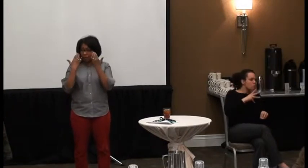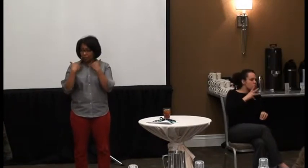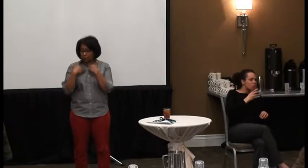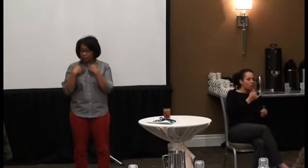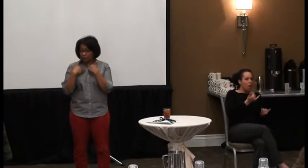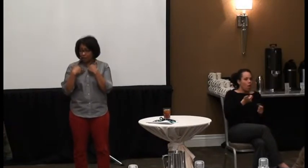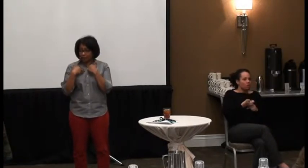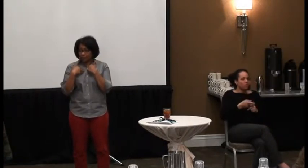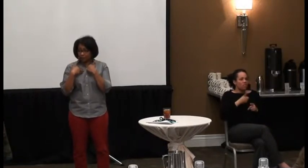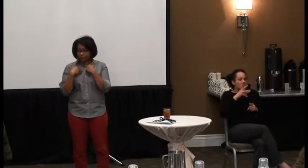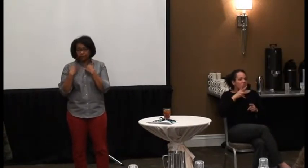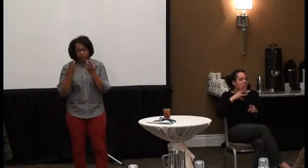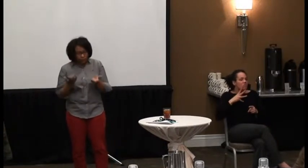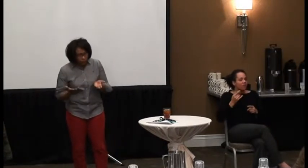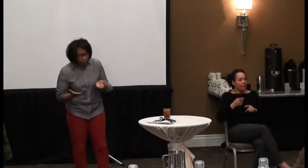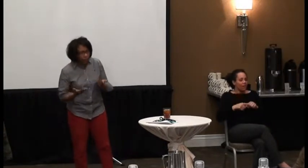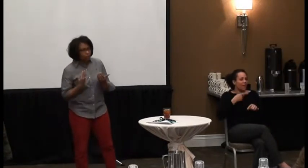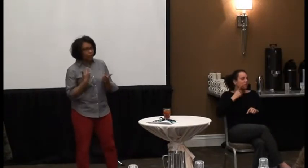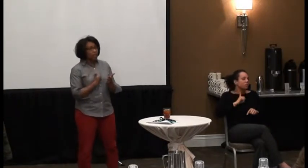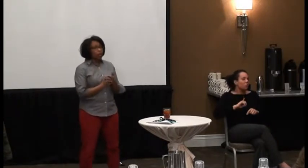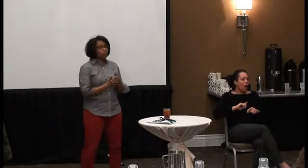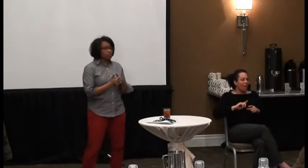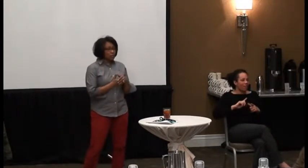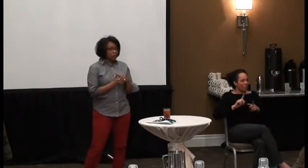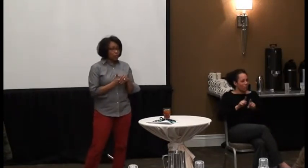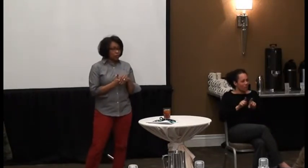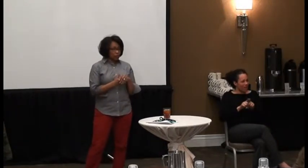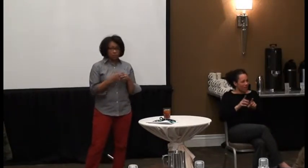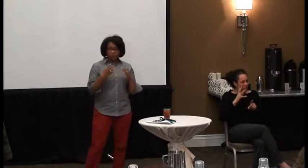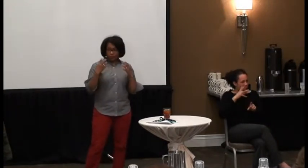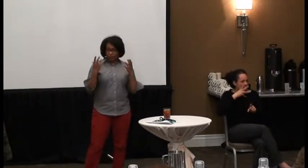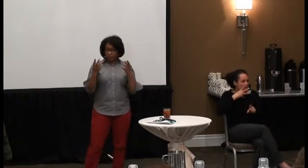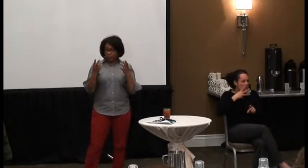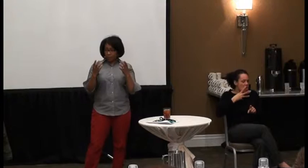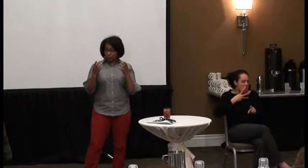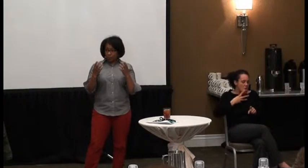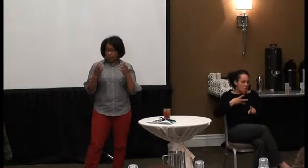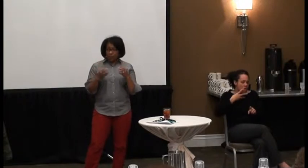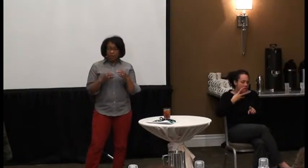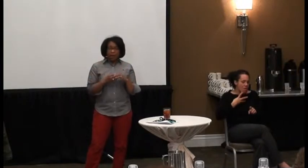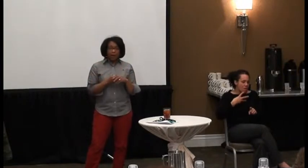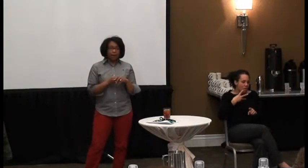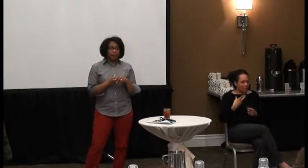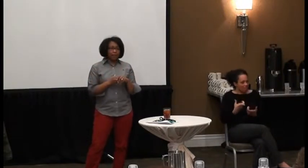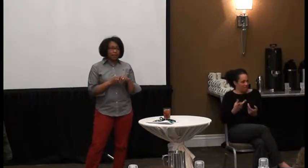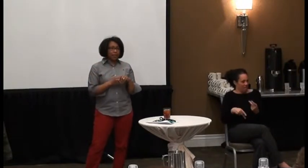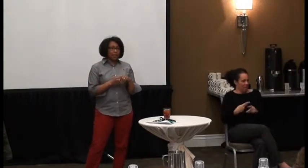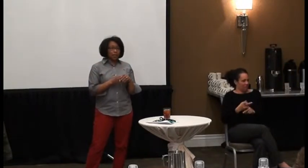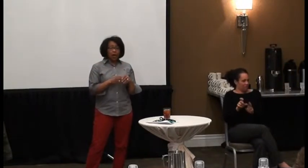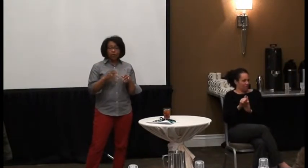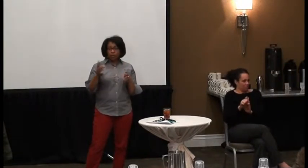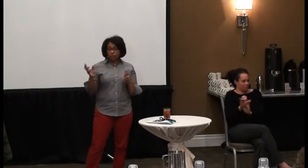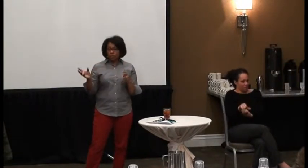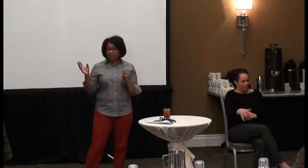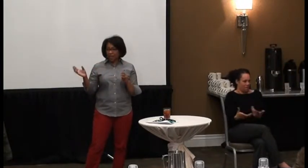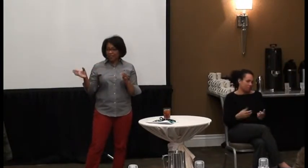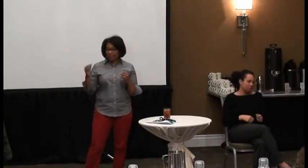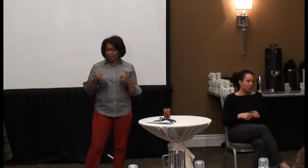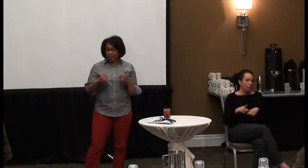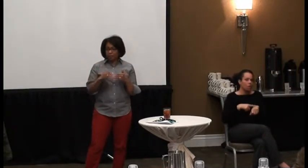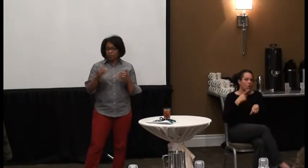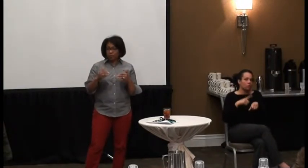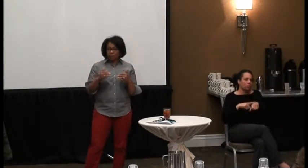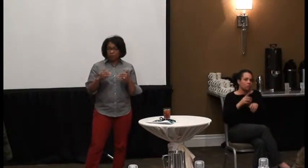can't swallow their own saliva. Those are some of those symptoms. The long-term